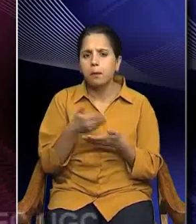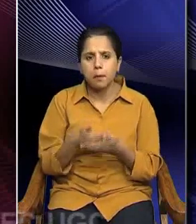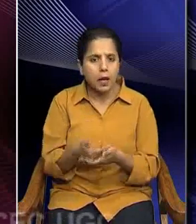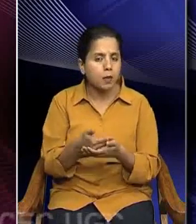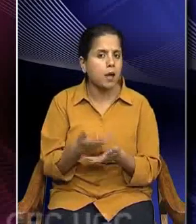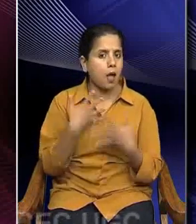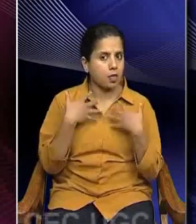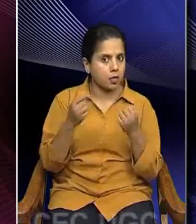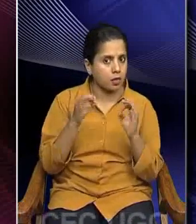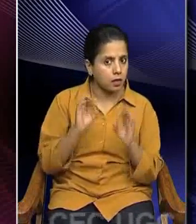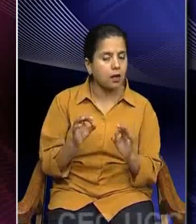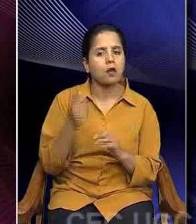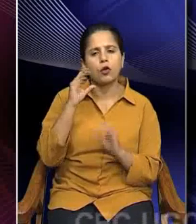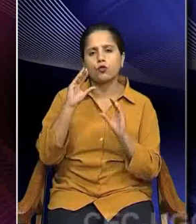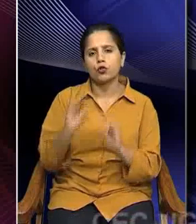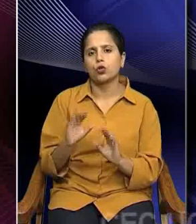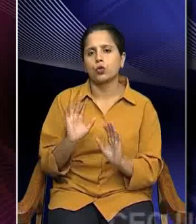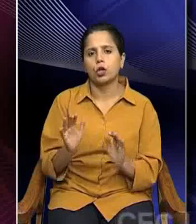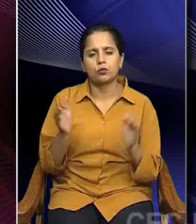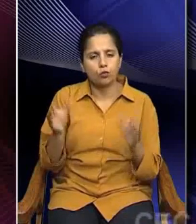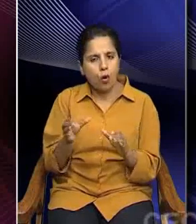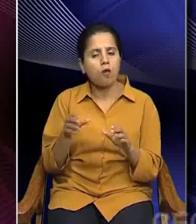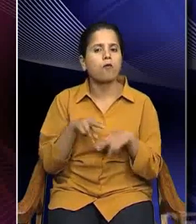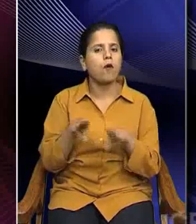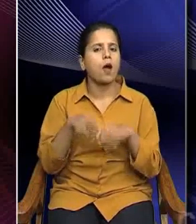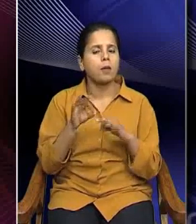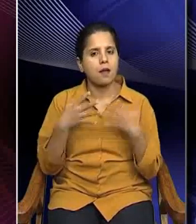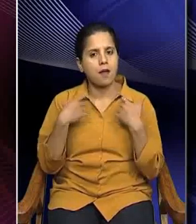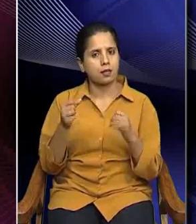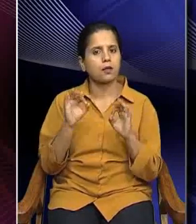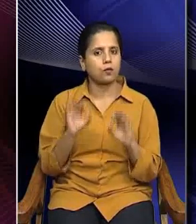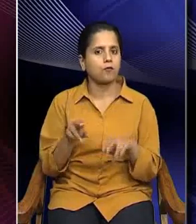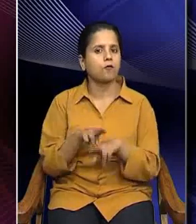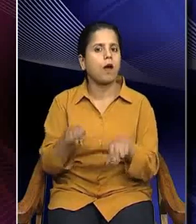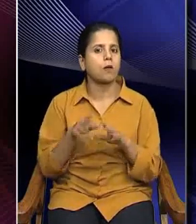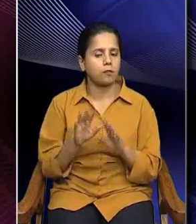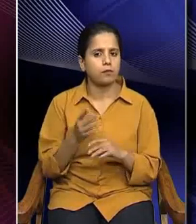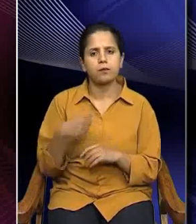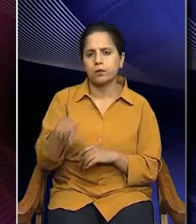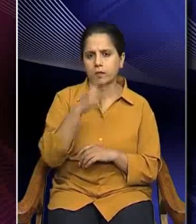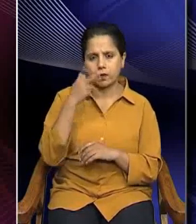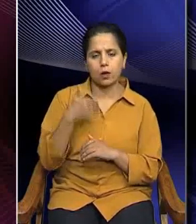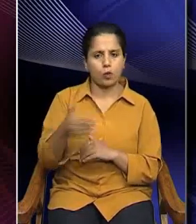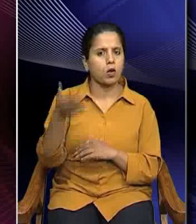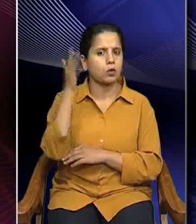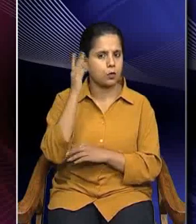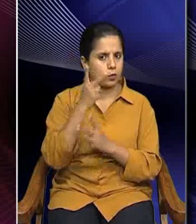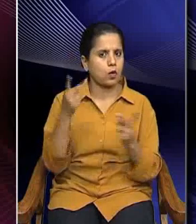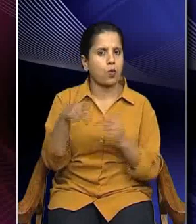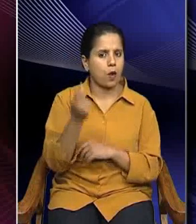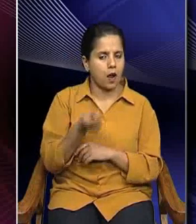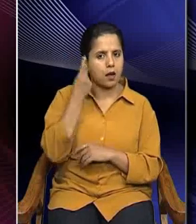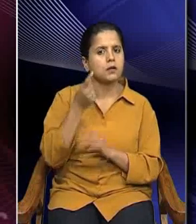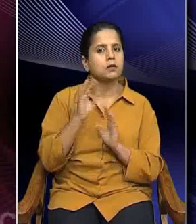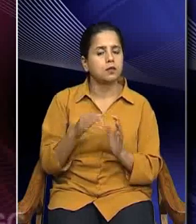healthier children, smaller families, healthier families. And we will see in the course of this lecture and understand how